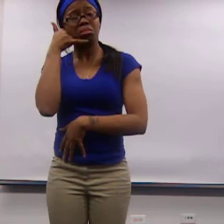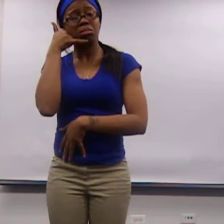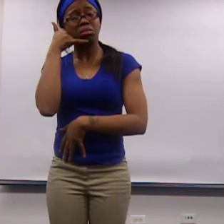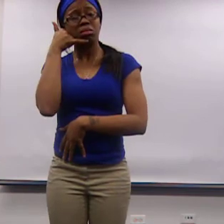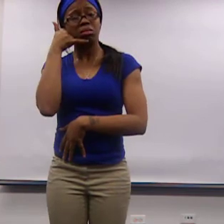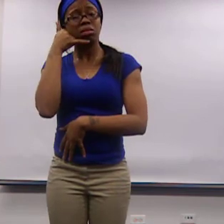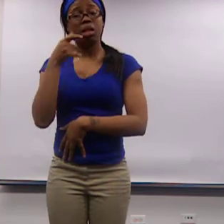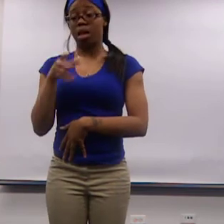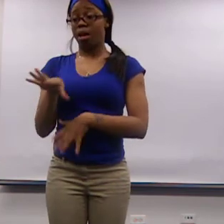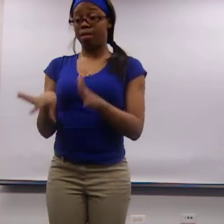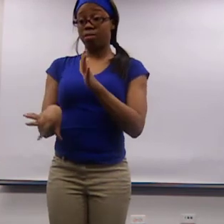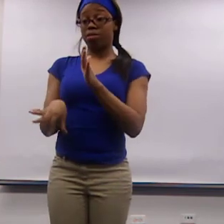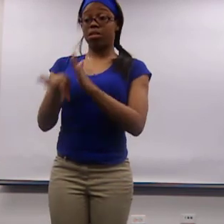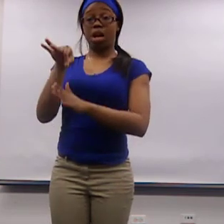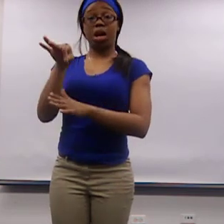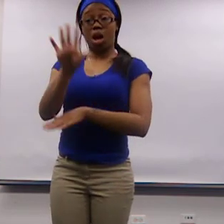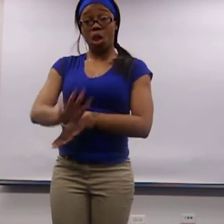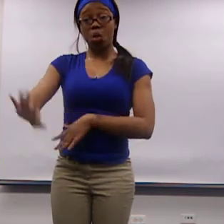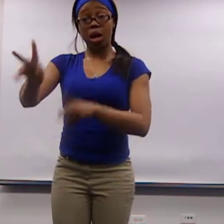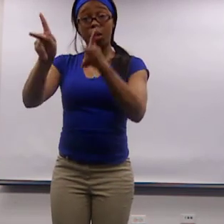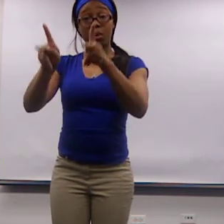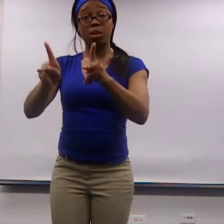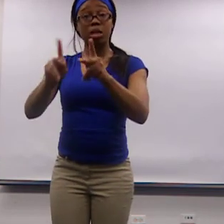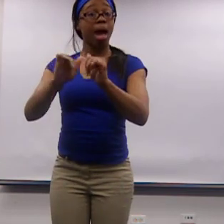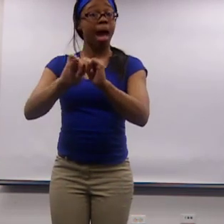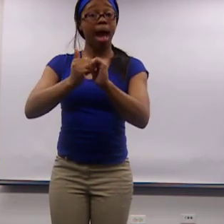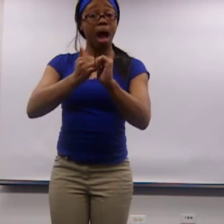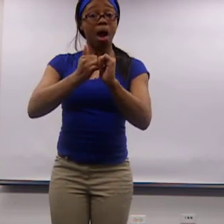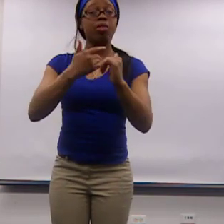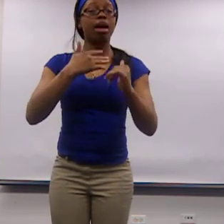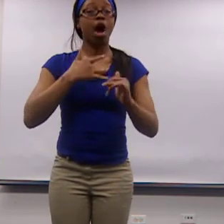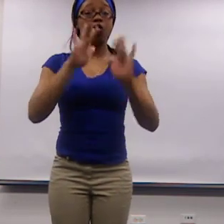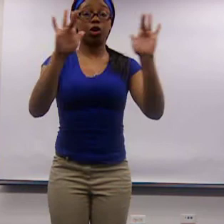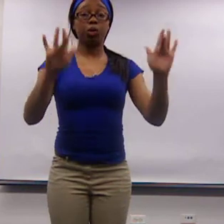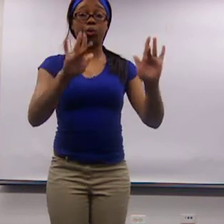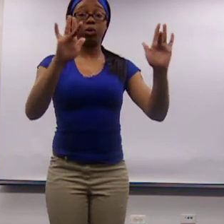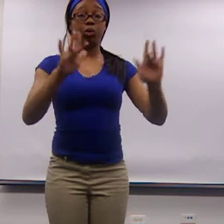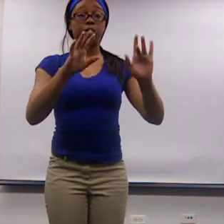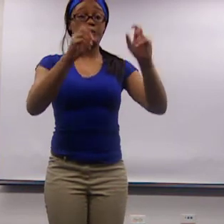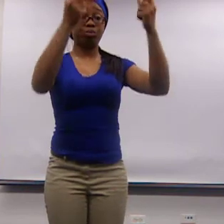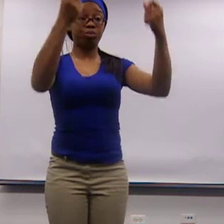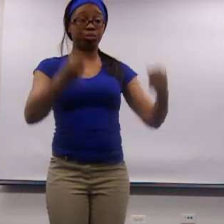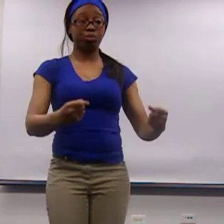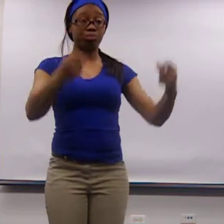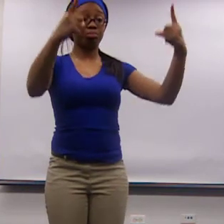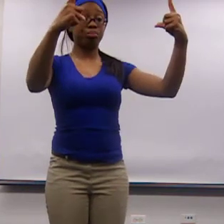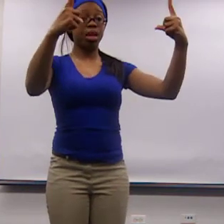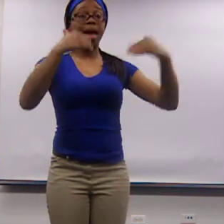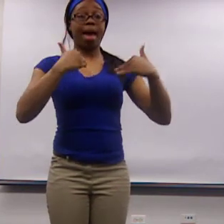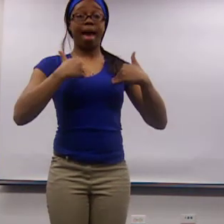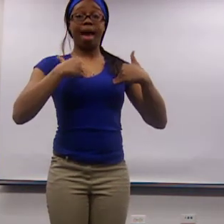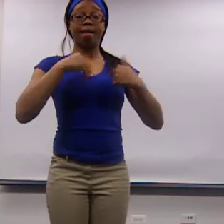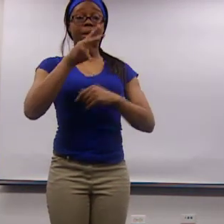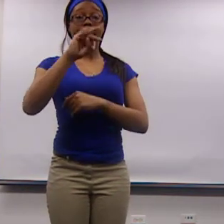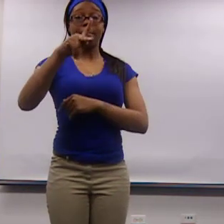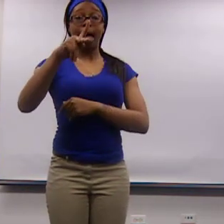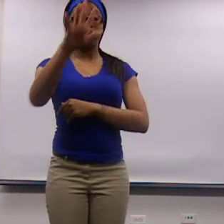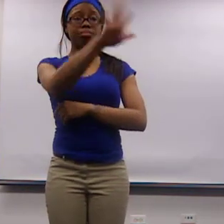locates the person. How do they locate the person? Well, they have a computer screen which shows a map of the area, just a regular street map. Where could they